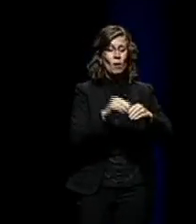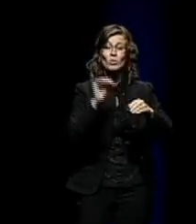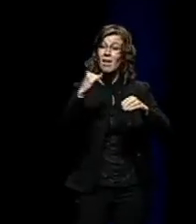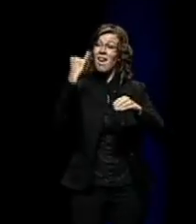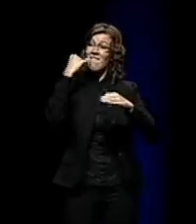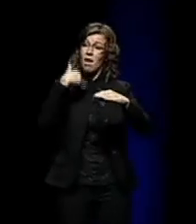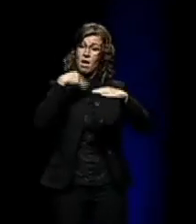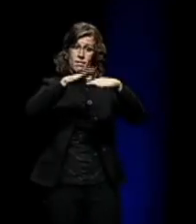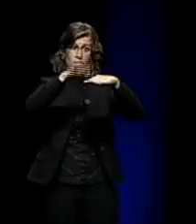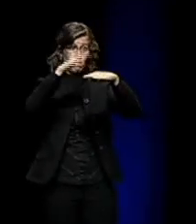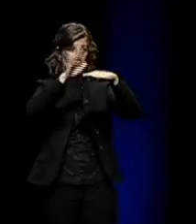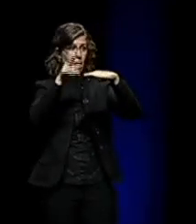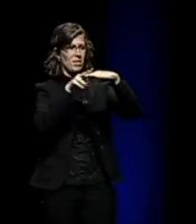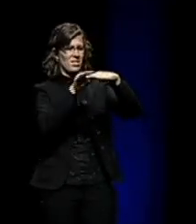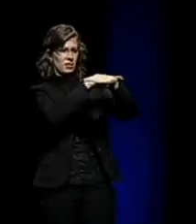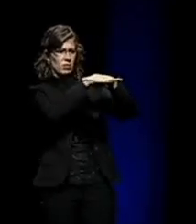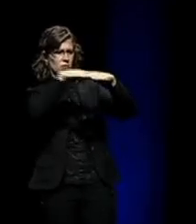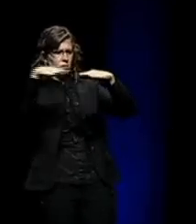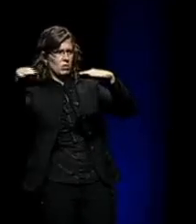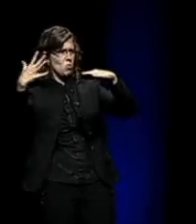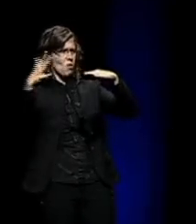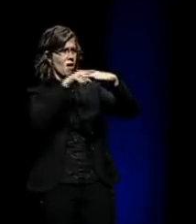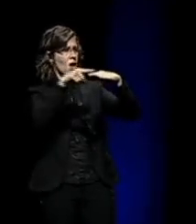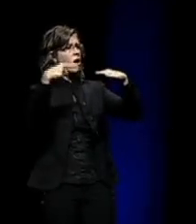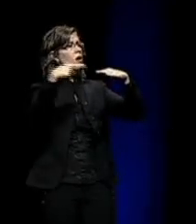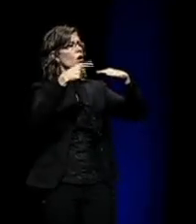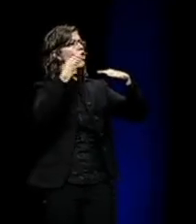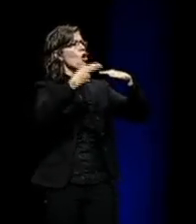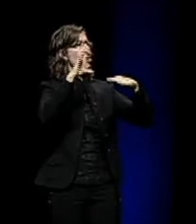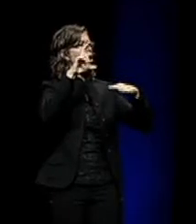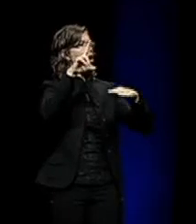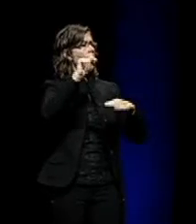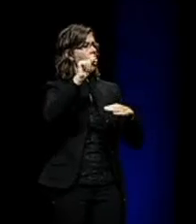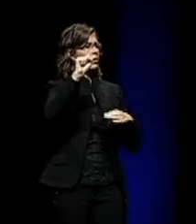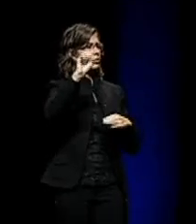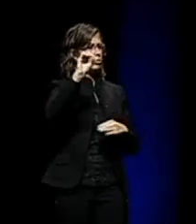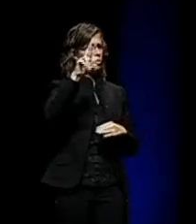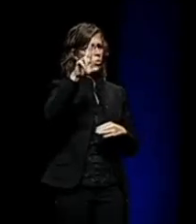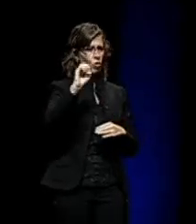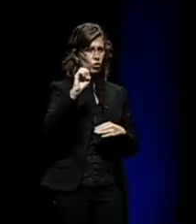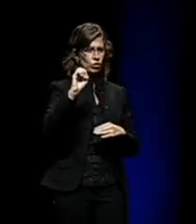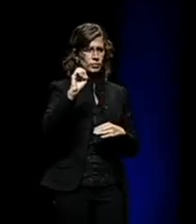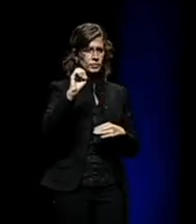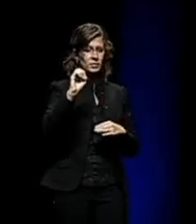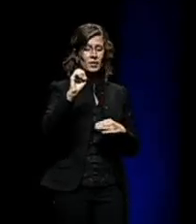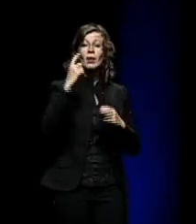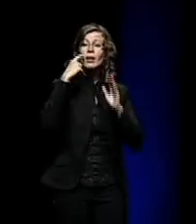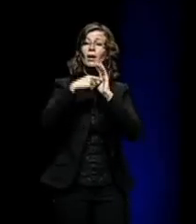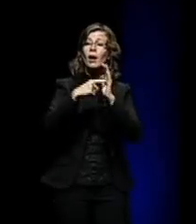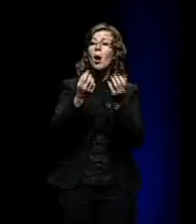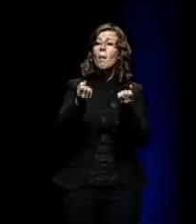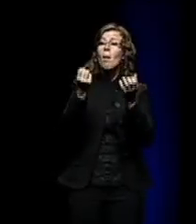expectation of minimum competency? And how is it reflected in the test? The simple thing in multiple choices, how many questions do I need to get right?